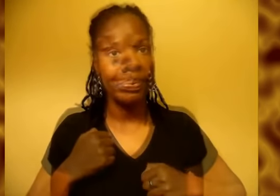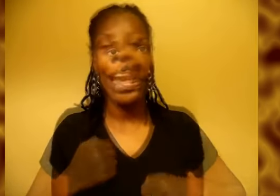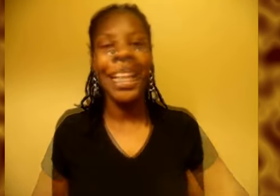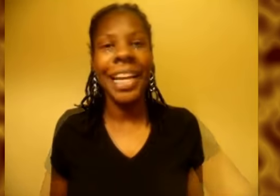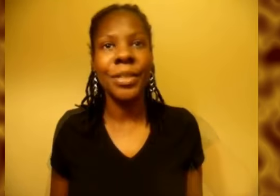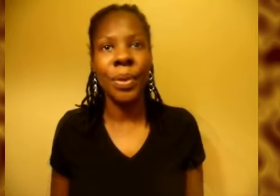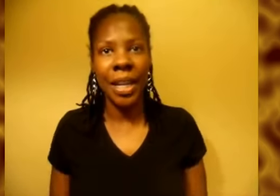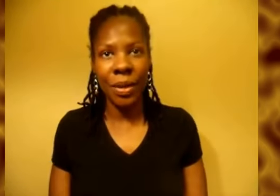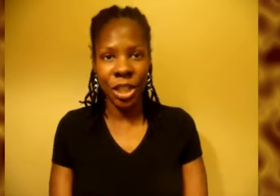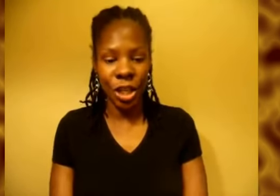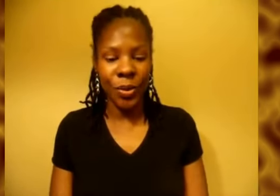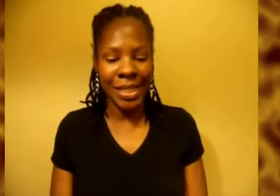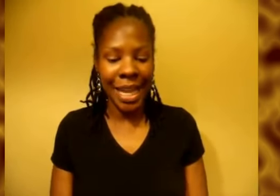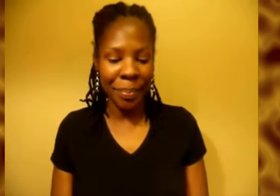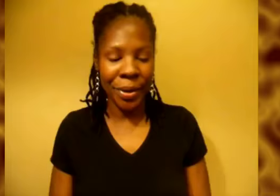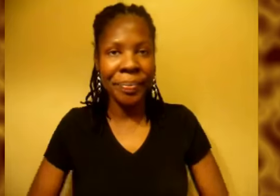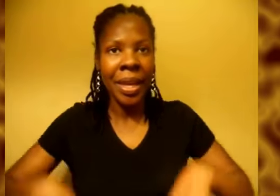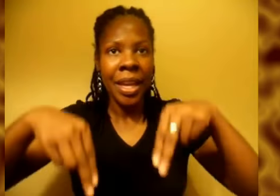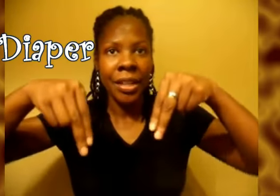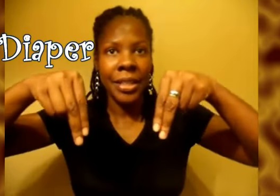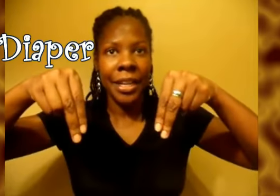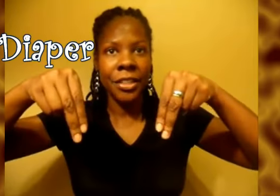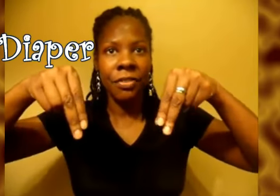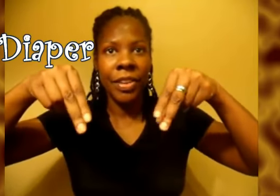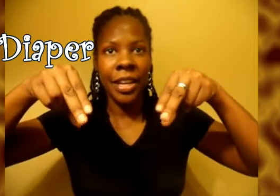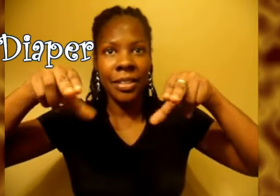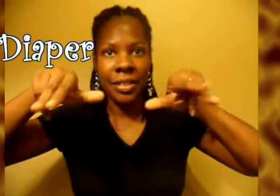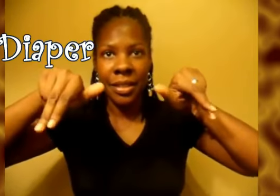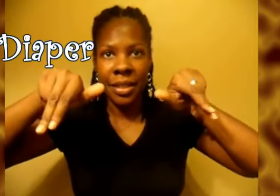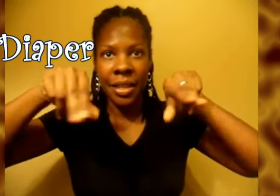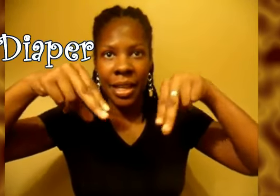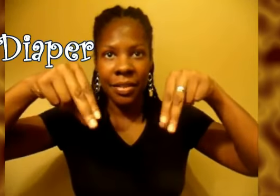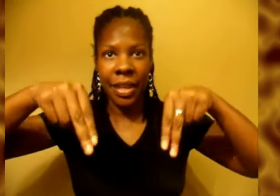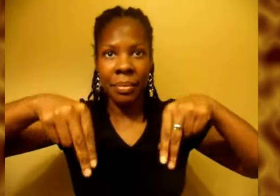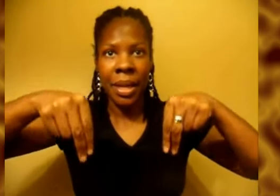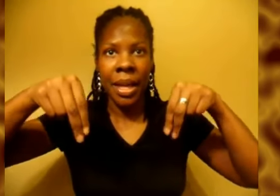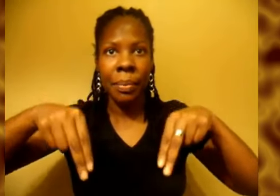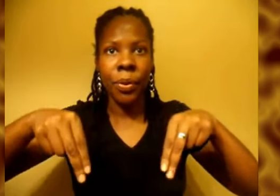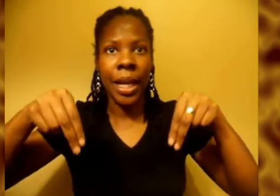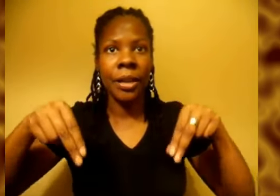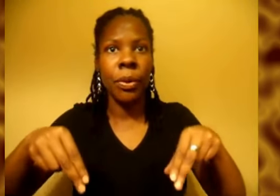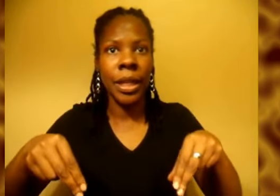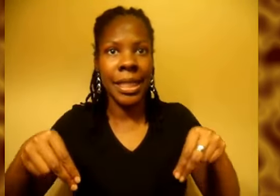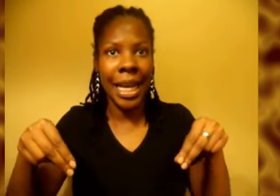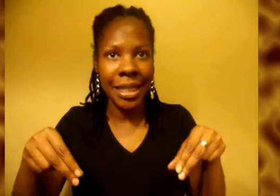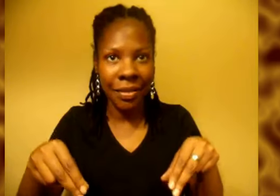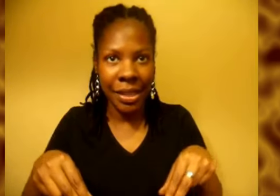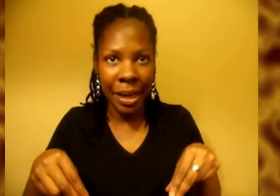Okay, the next word I want to show you is diaper. You're going to take your 2 fingers and your thumb and pull like you're pulling up the sides of a